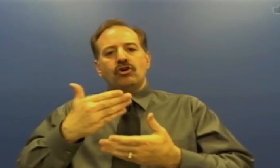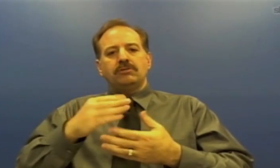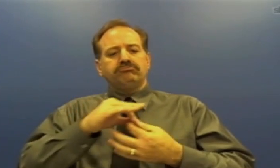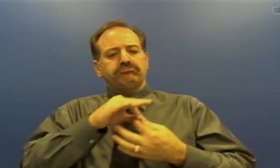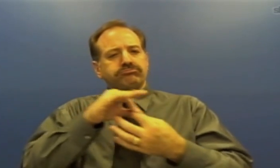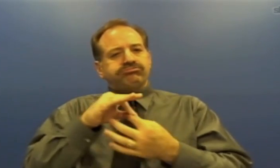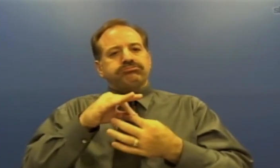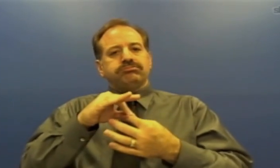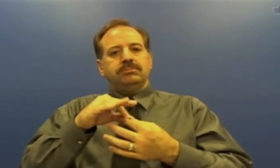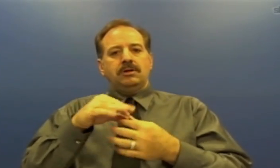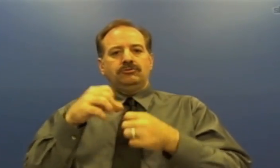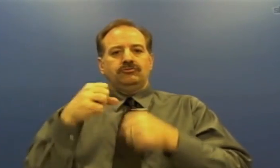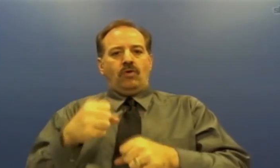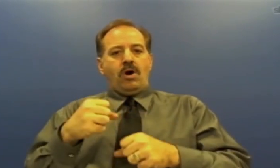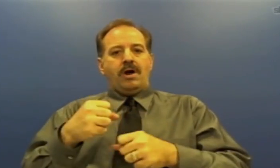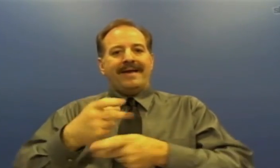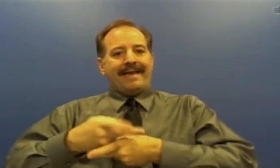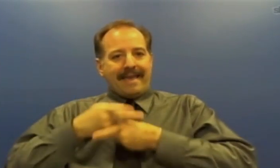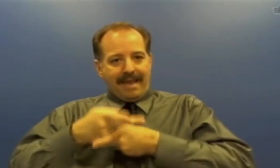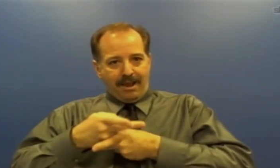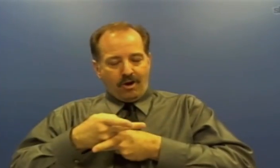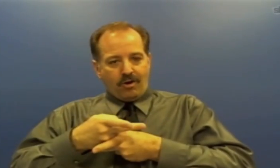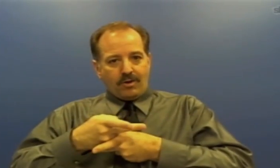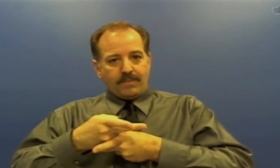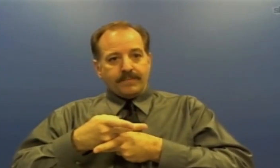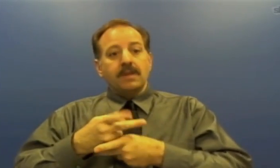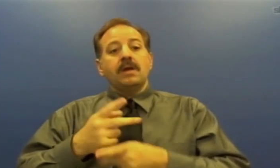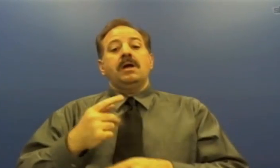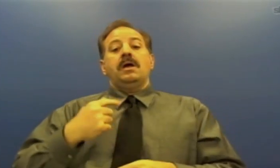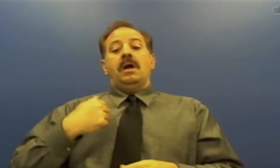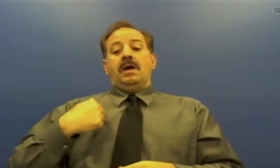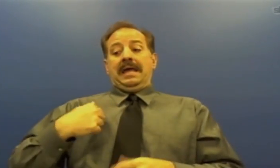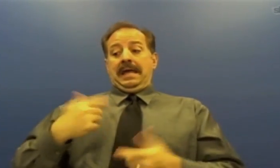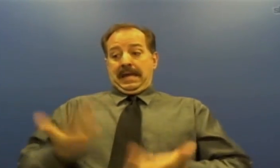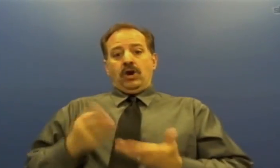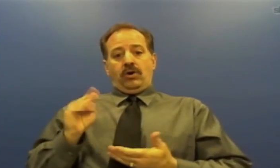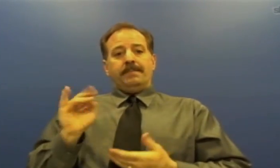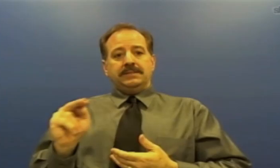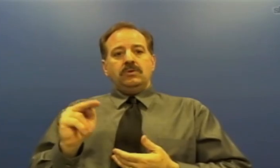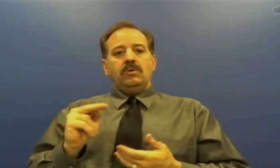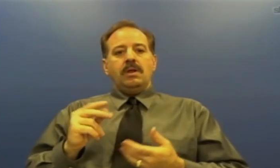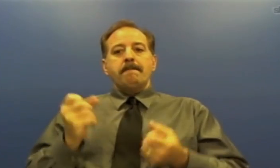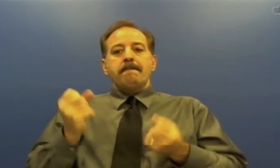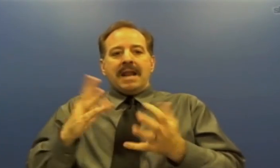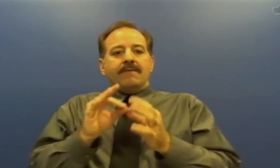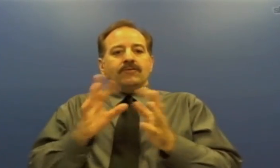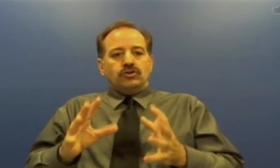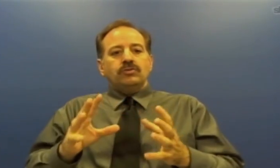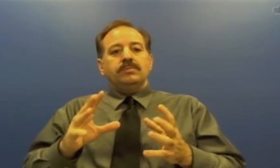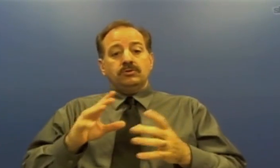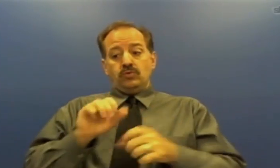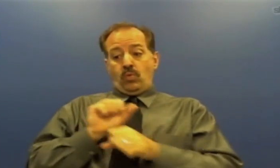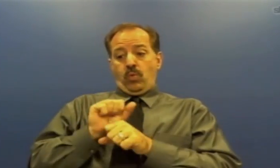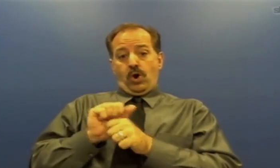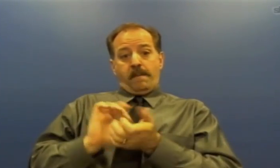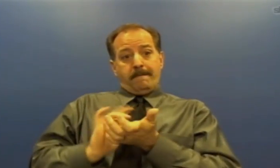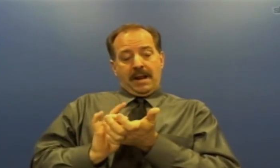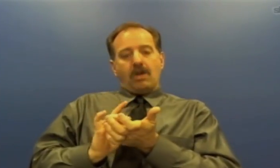to provide a very well coordinated care to the patient. And here in Minnesota, many interpreters